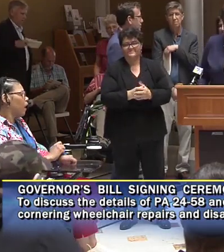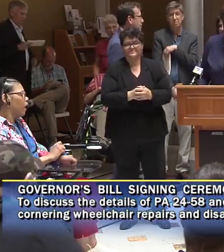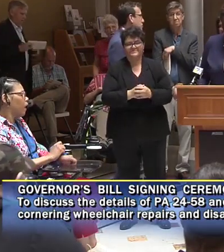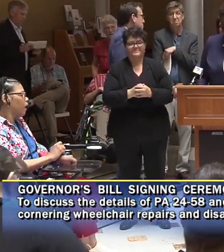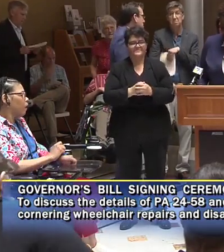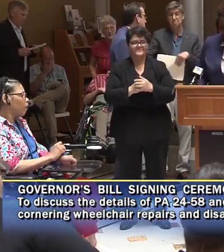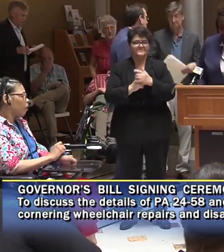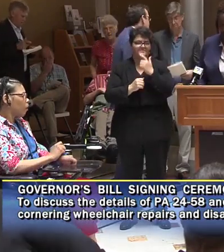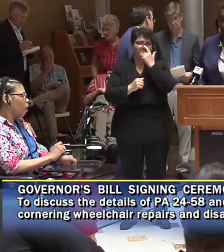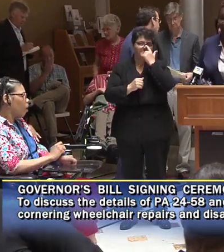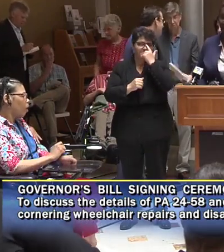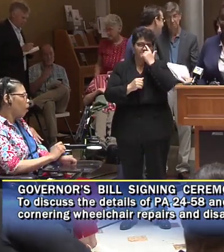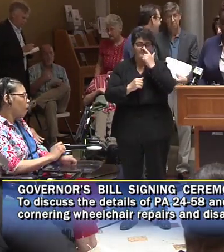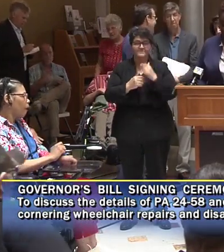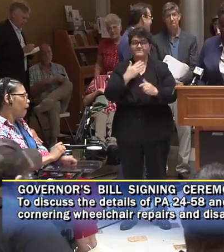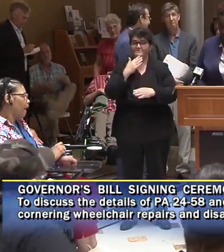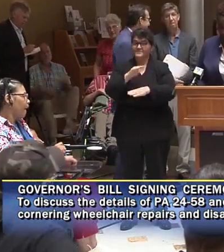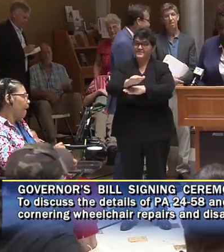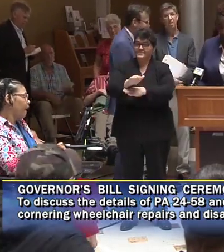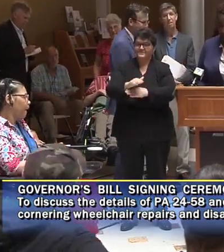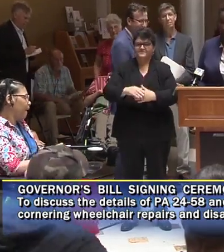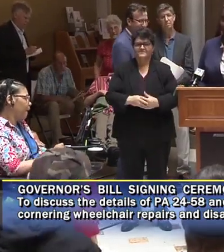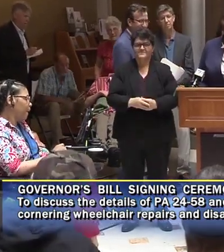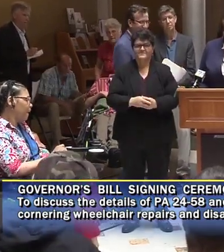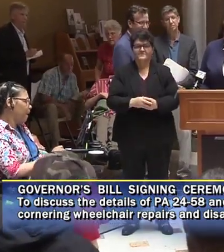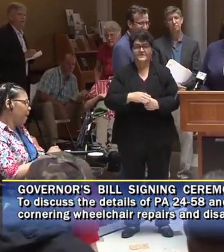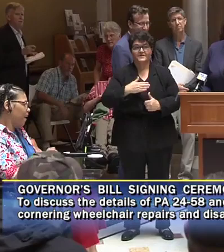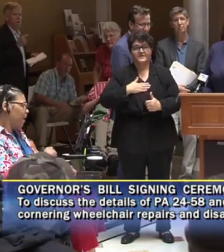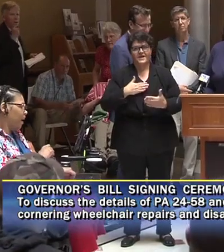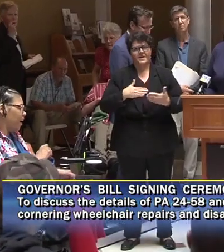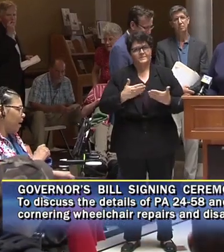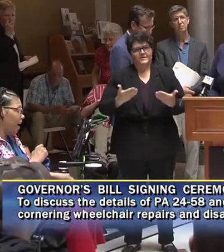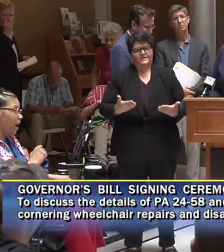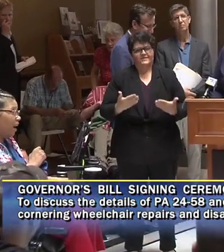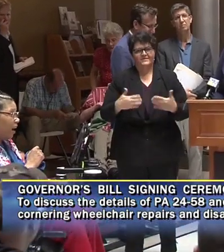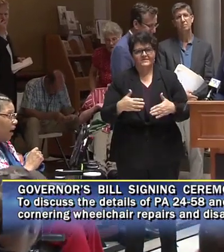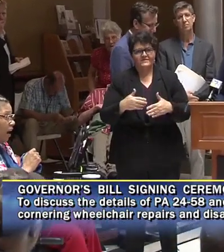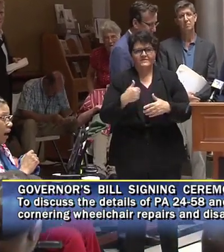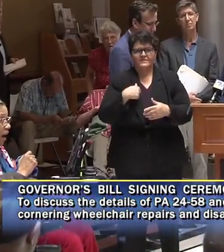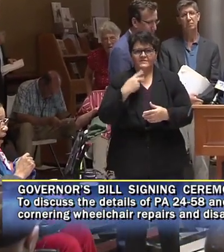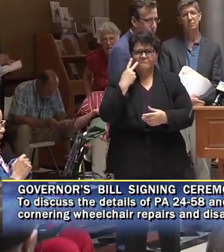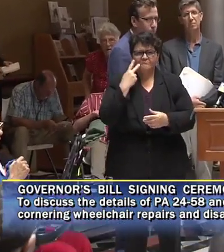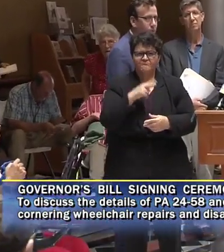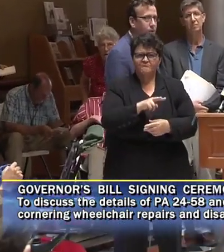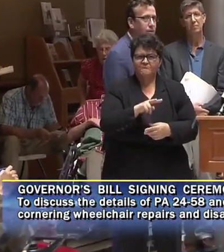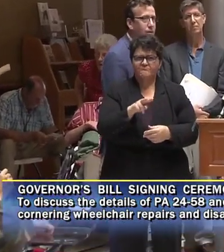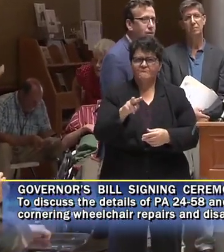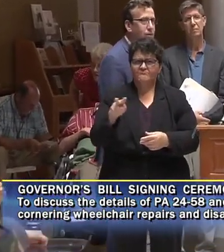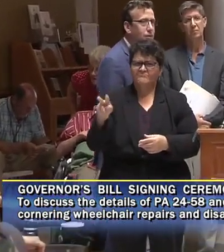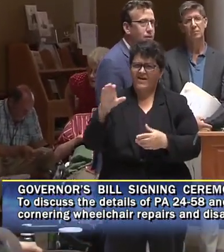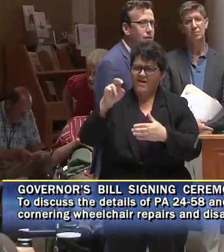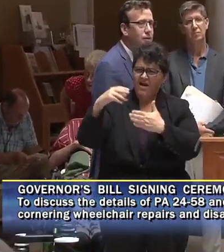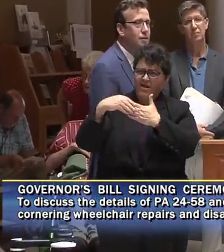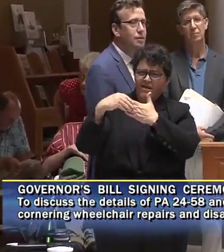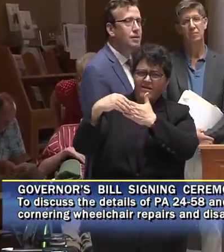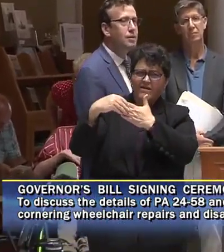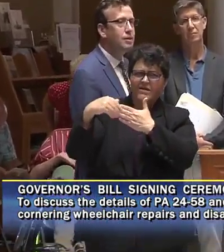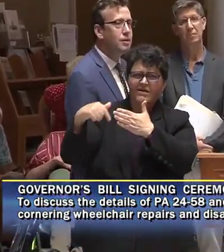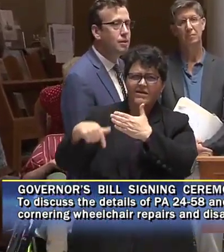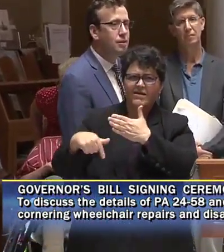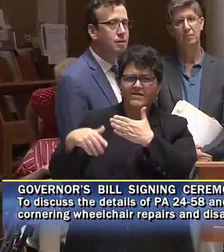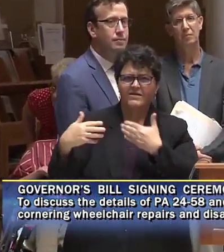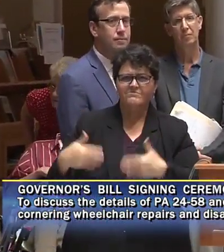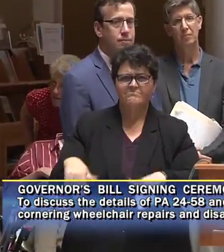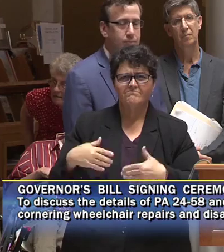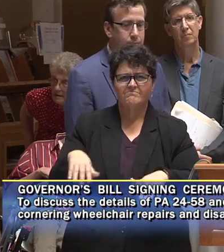Good afternoon, everyone, and I'm happy to be here to witness Connecticut lead the way as the governor signs Senate